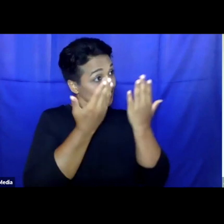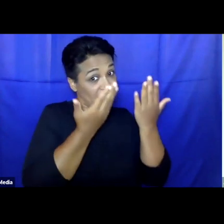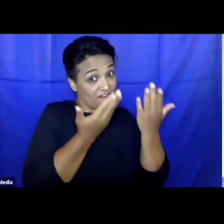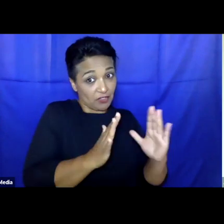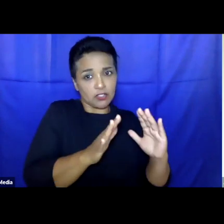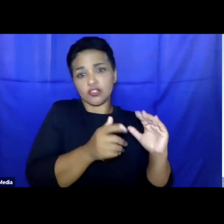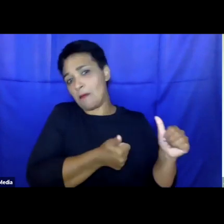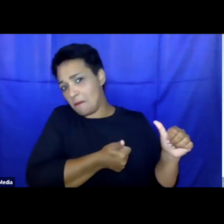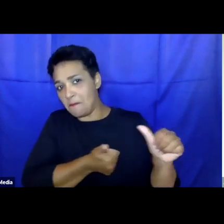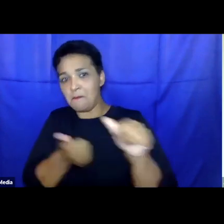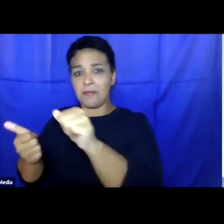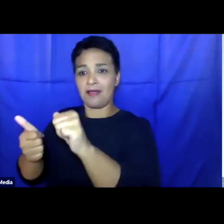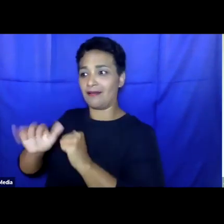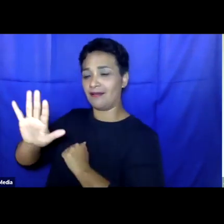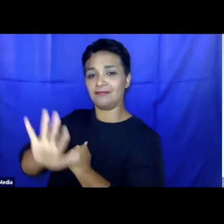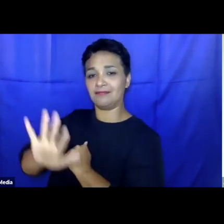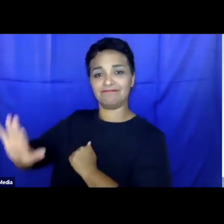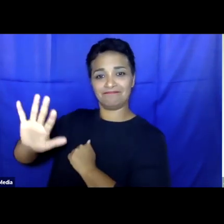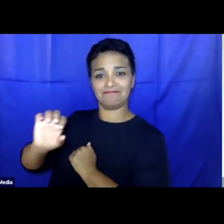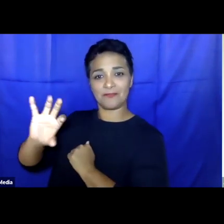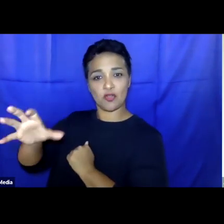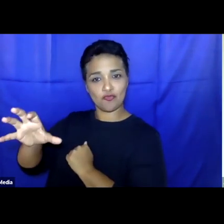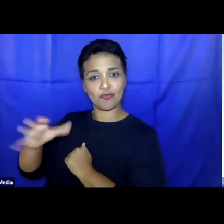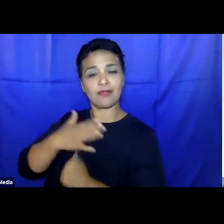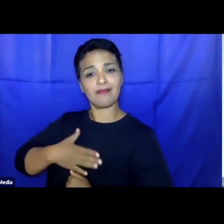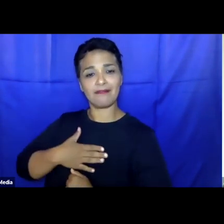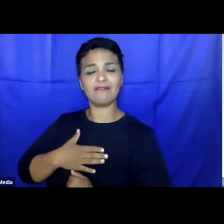children, and feeling home fiber.